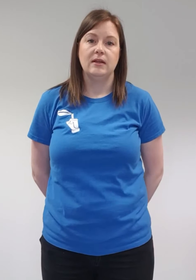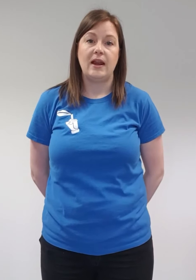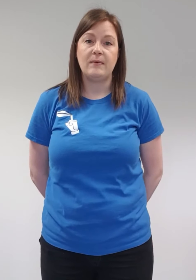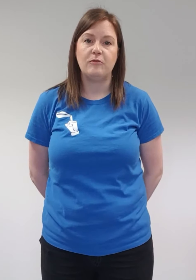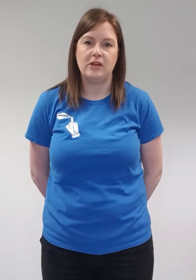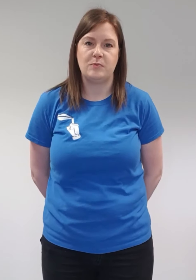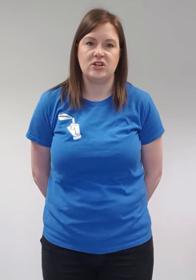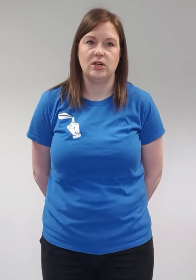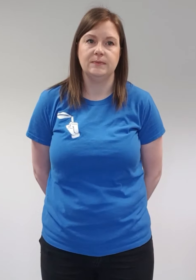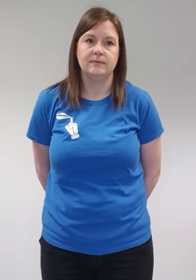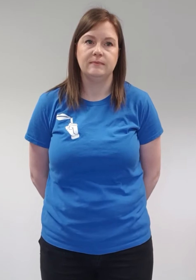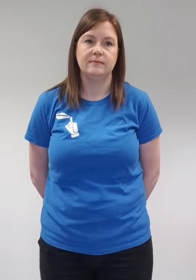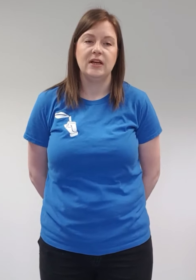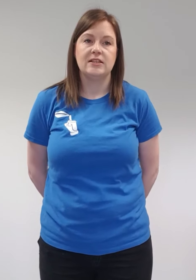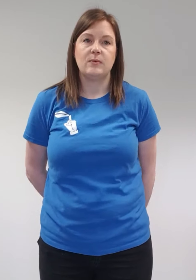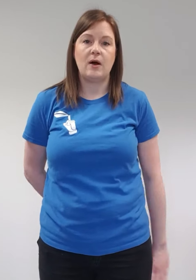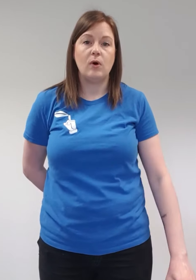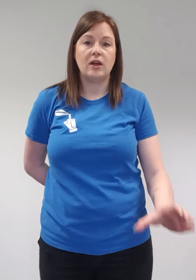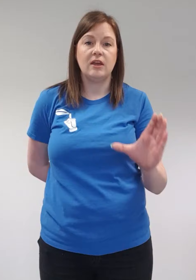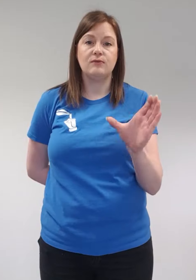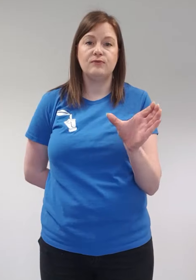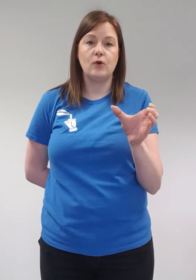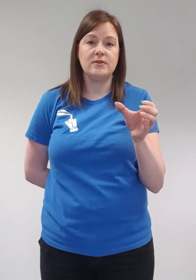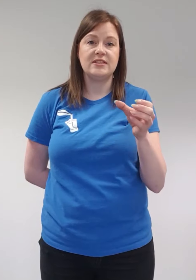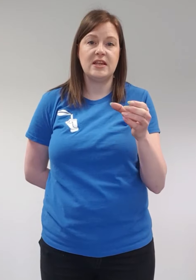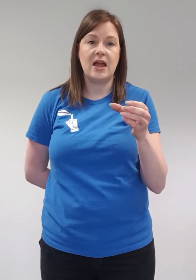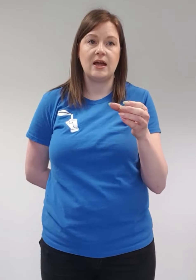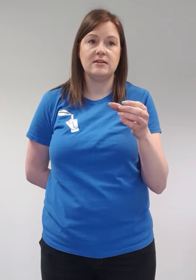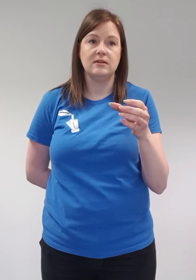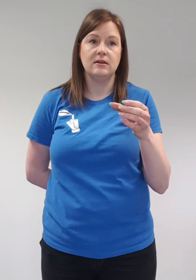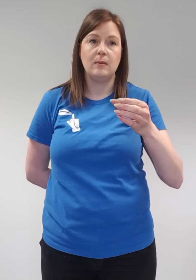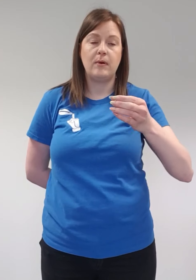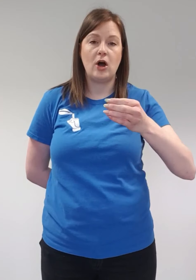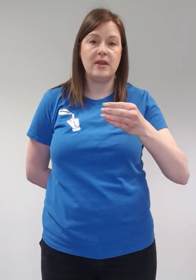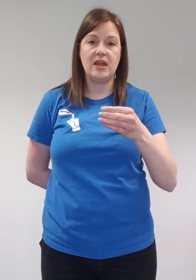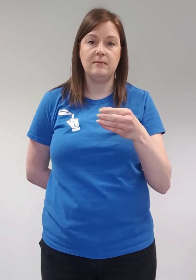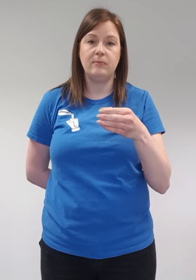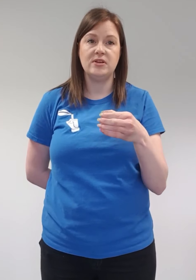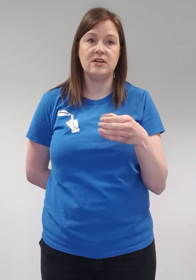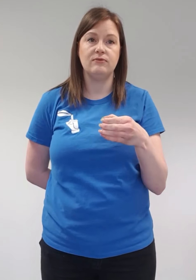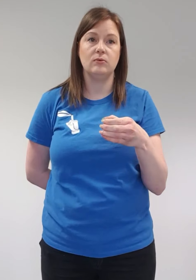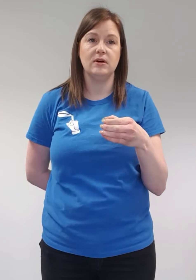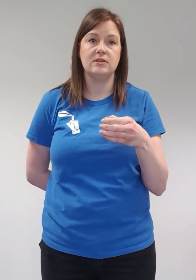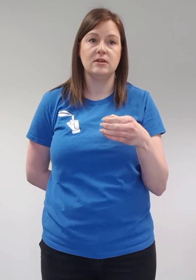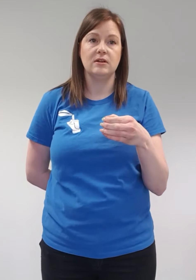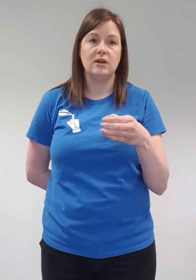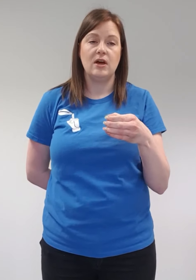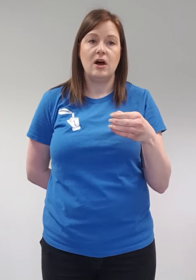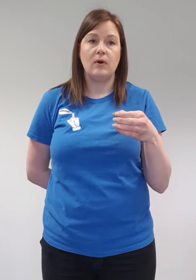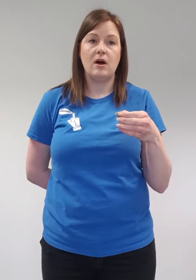Now we have blood pressure. So our working full C hand, palm in, pointing forward, will arc